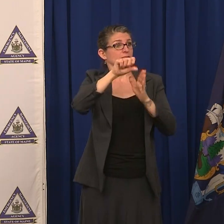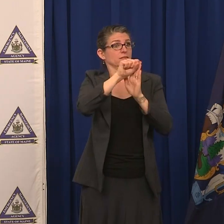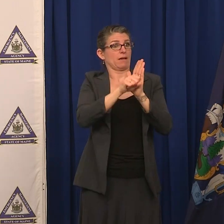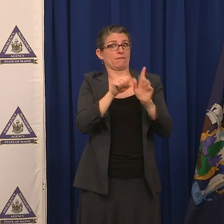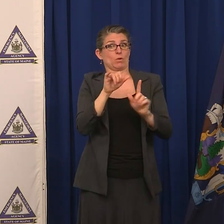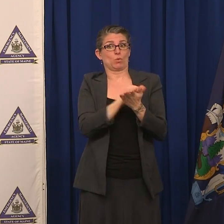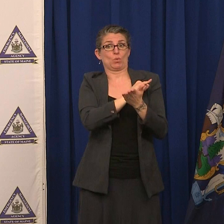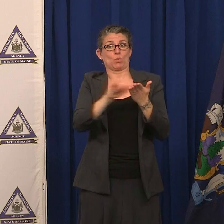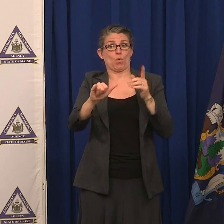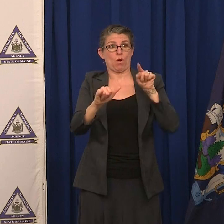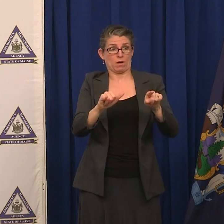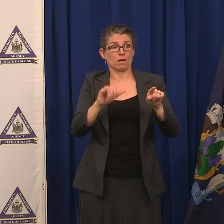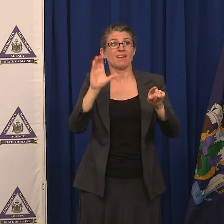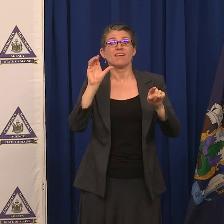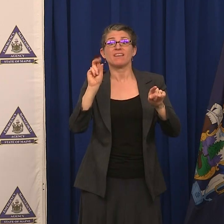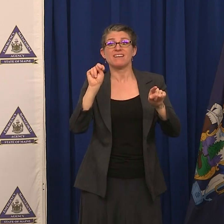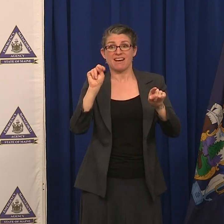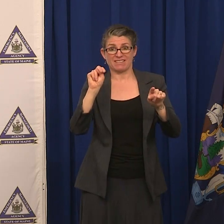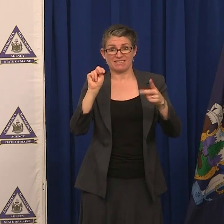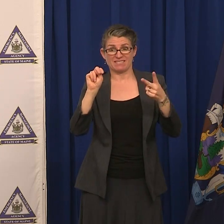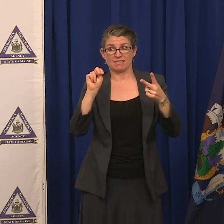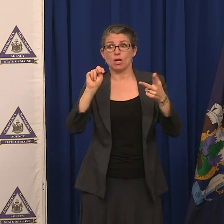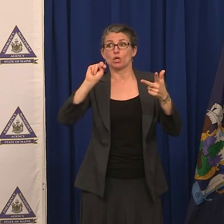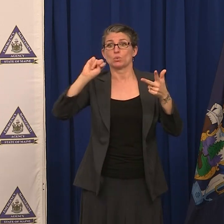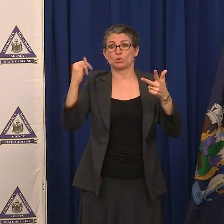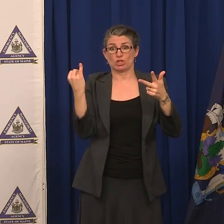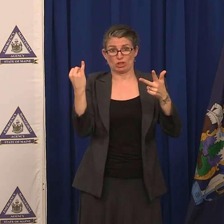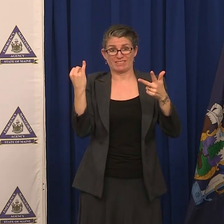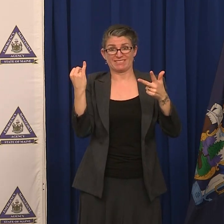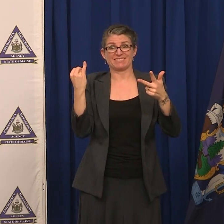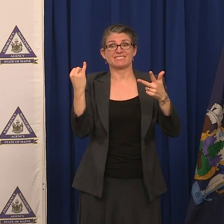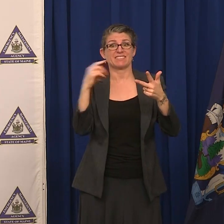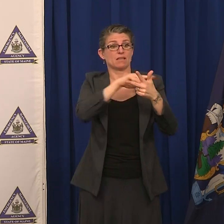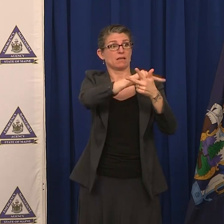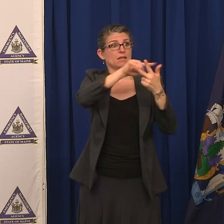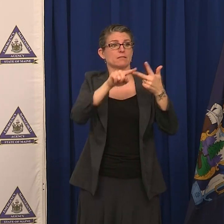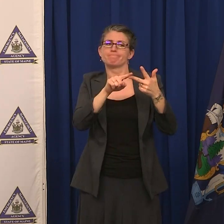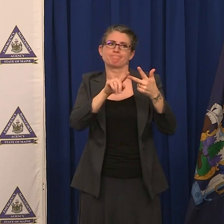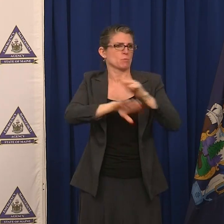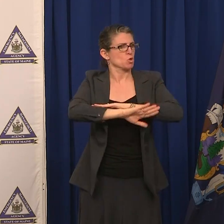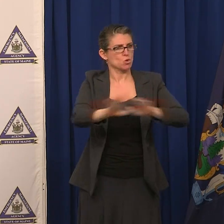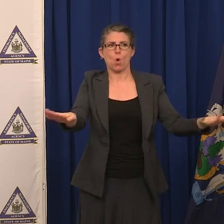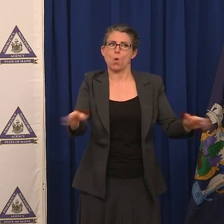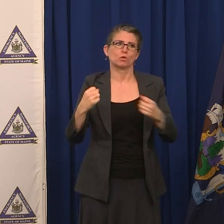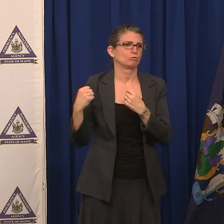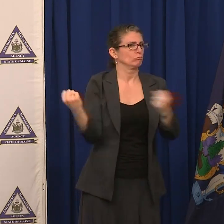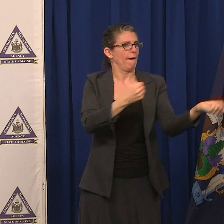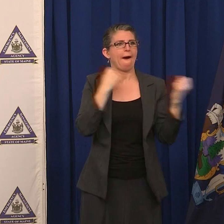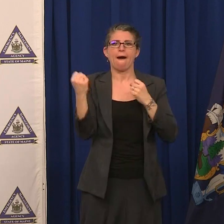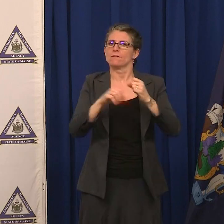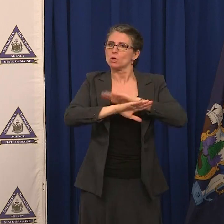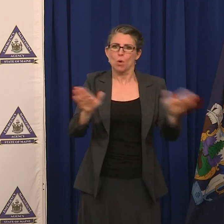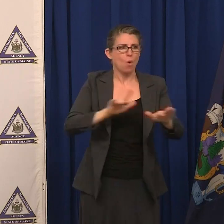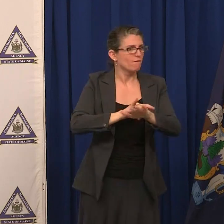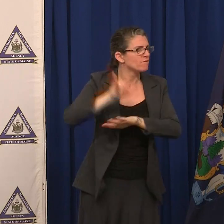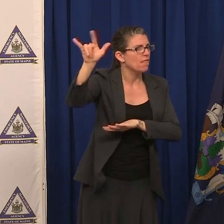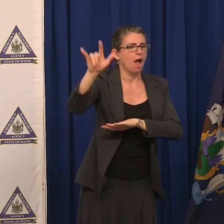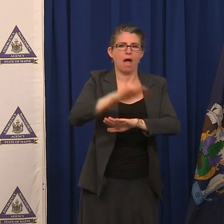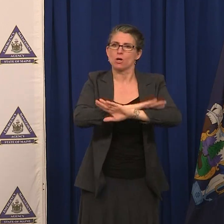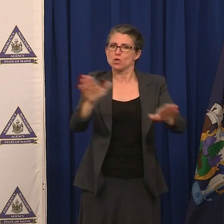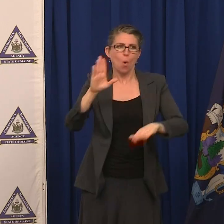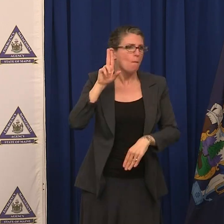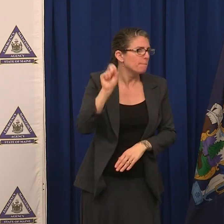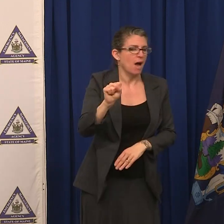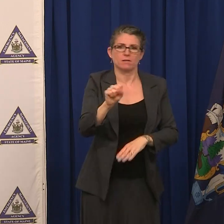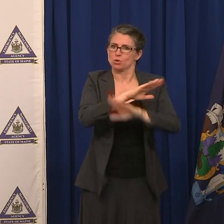them against any type of travel for the time being. And the travel advisory recommended that the governors